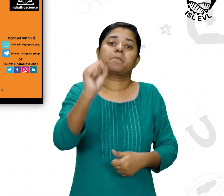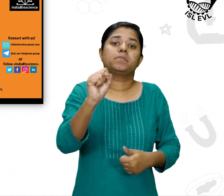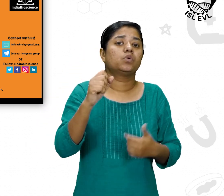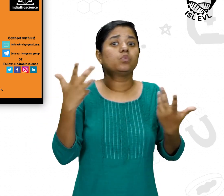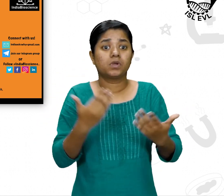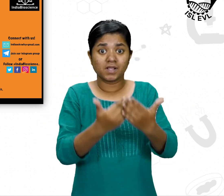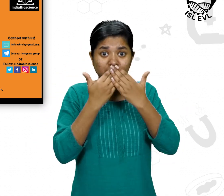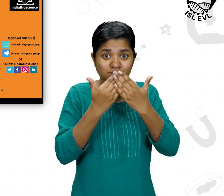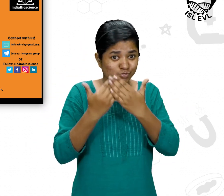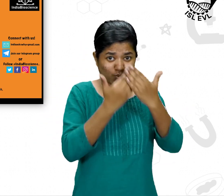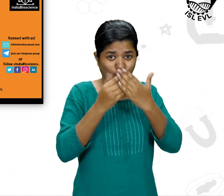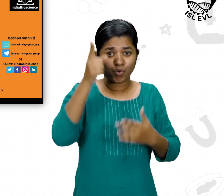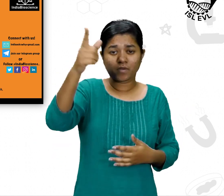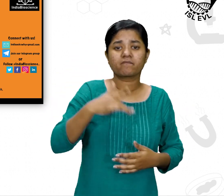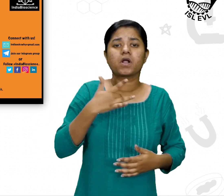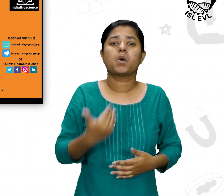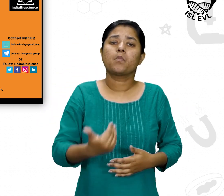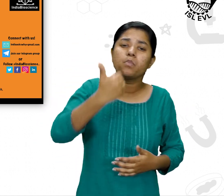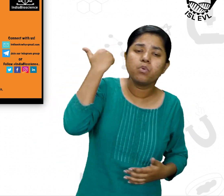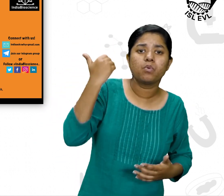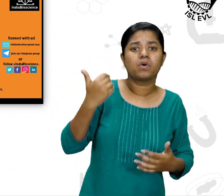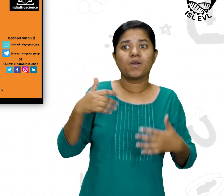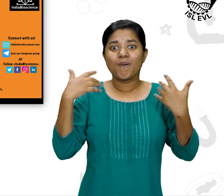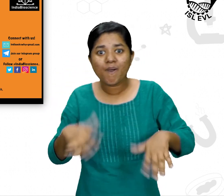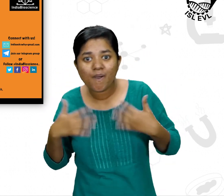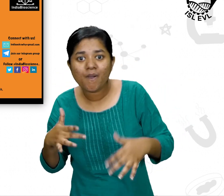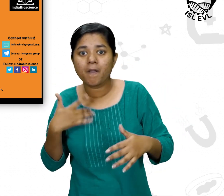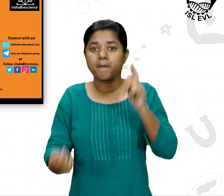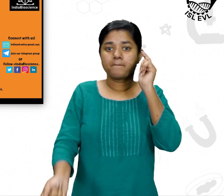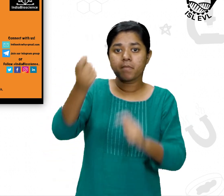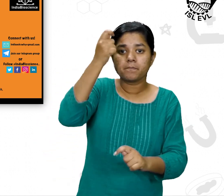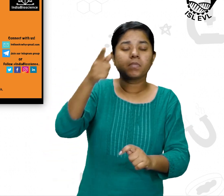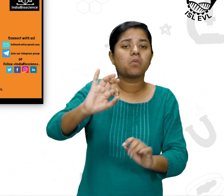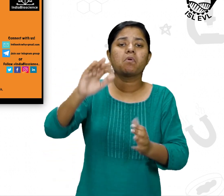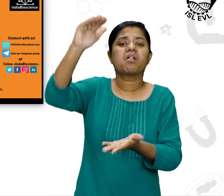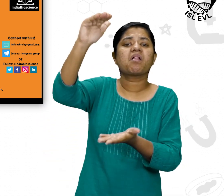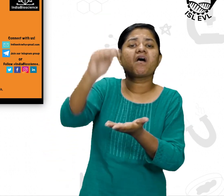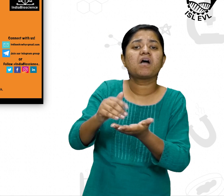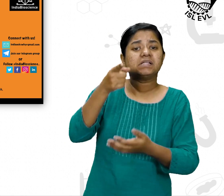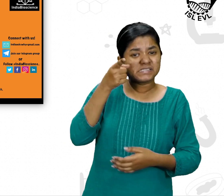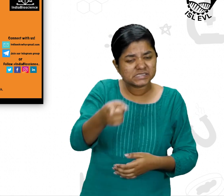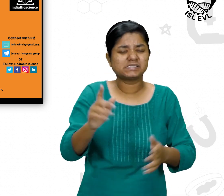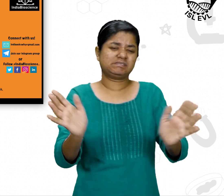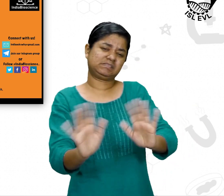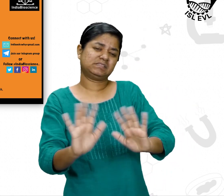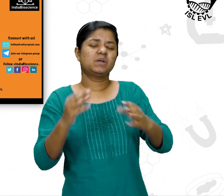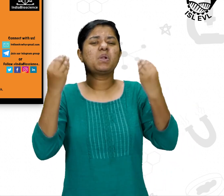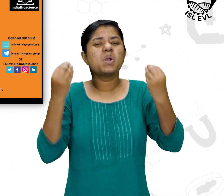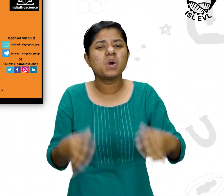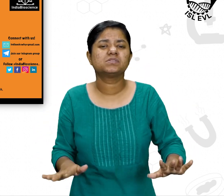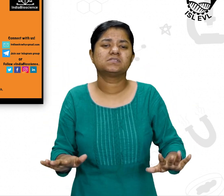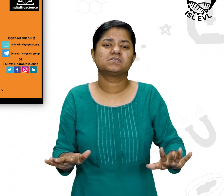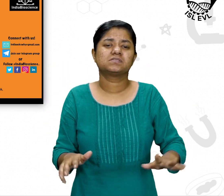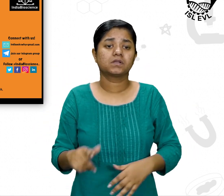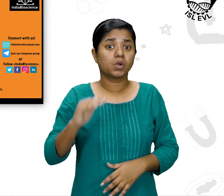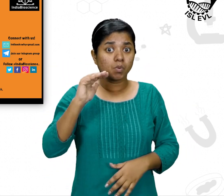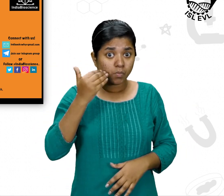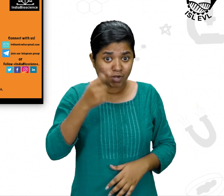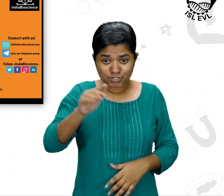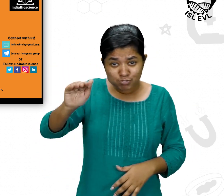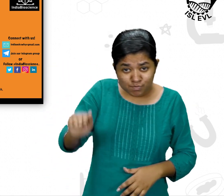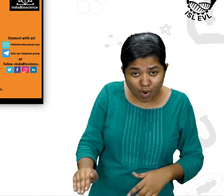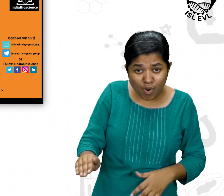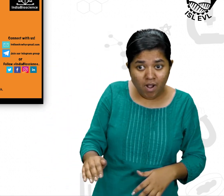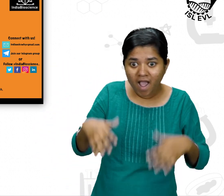they're further and further apart. Don't lose that. You have it maximum when you're a child. And it definitely goes down with time,